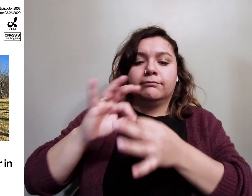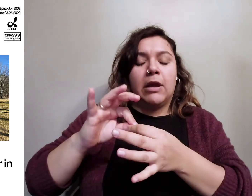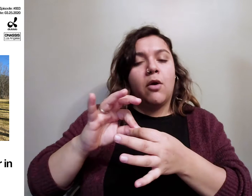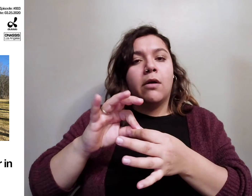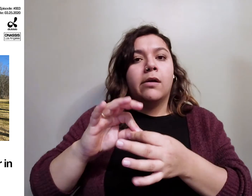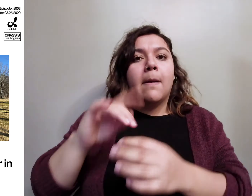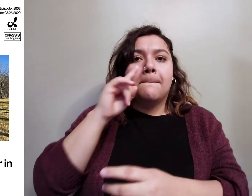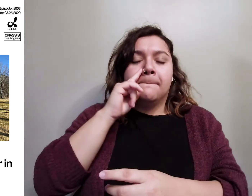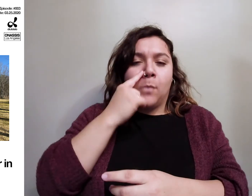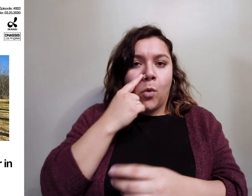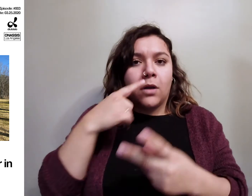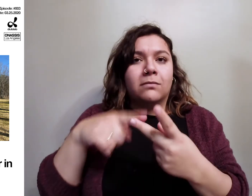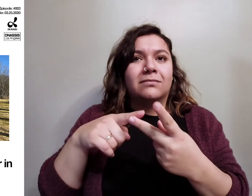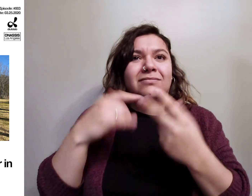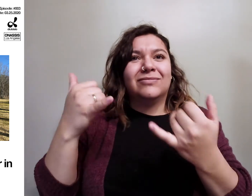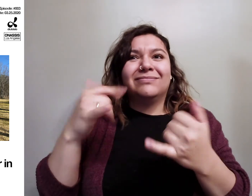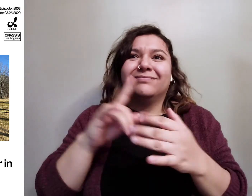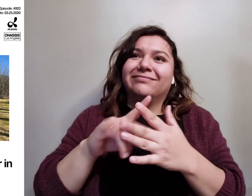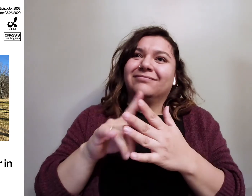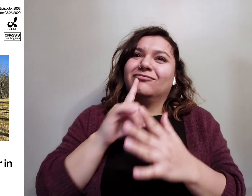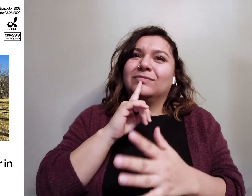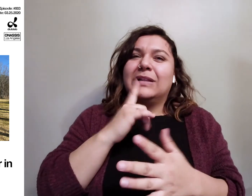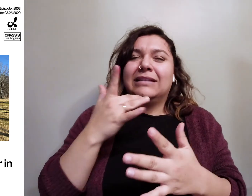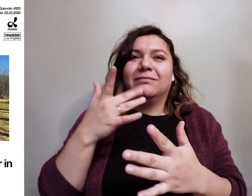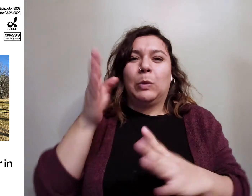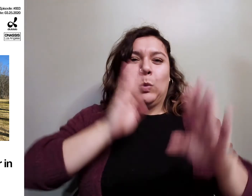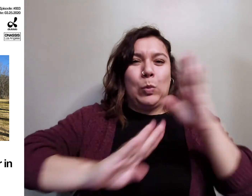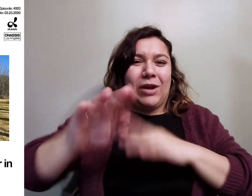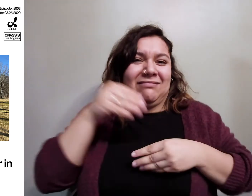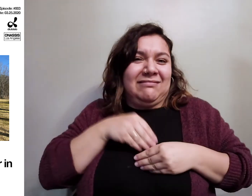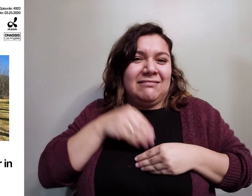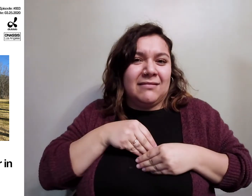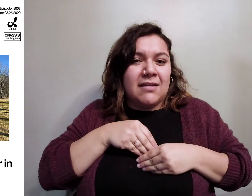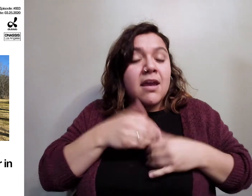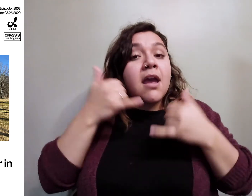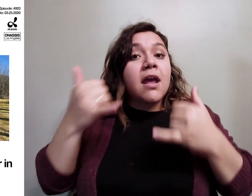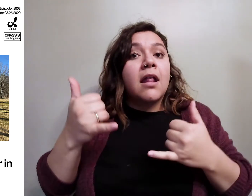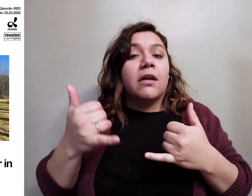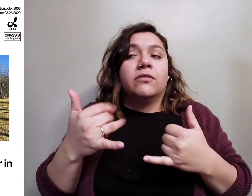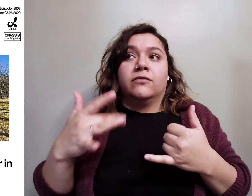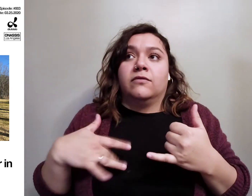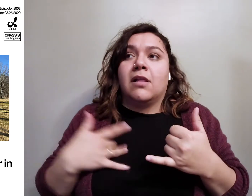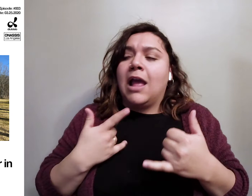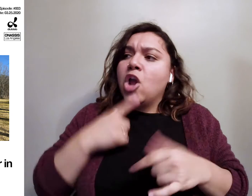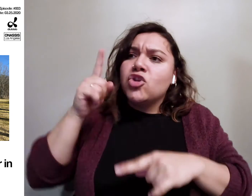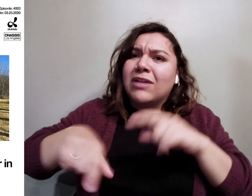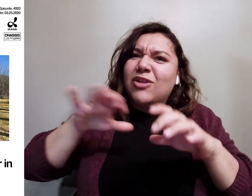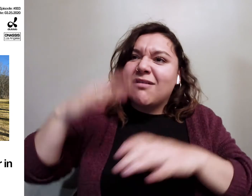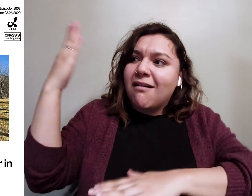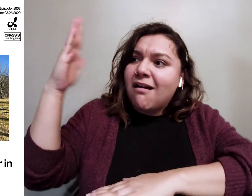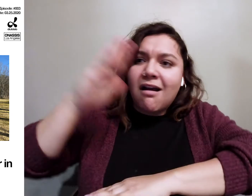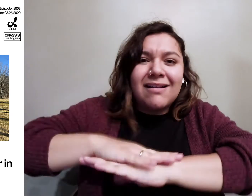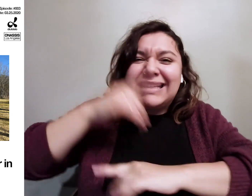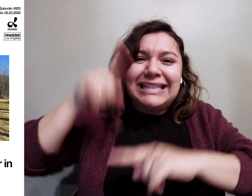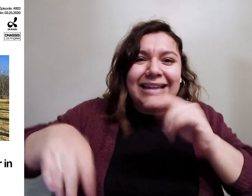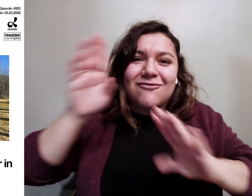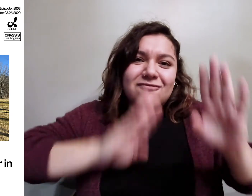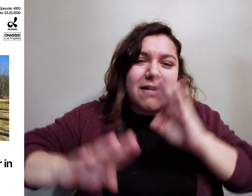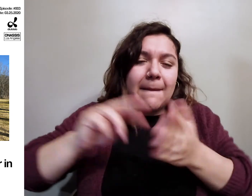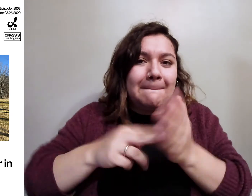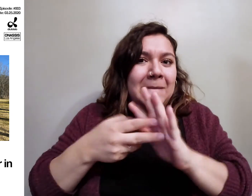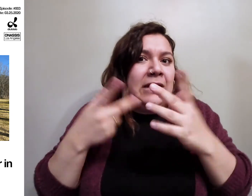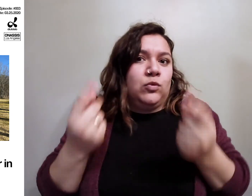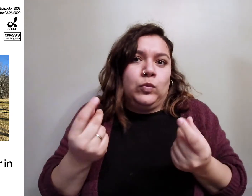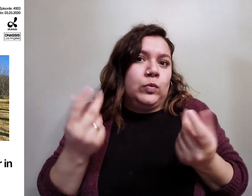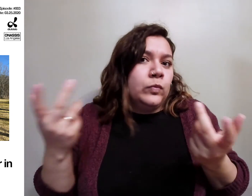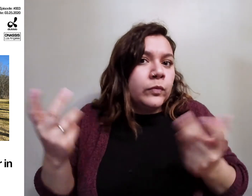were telling me on another occasion that publishers are still writing to you and saying, Maira, there's a